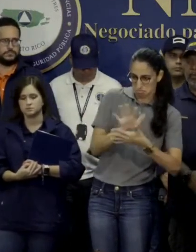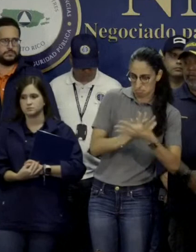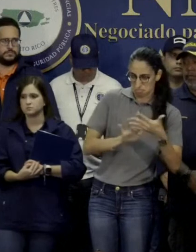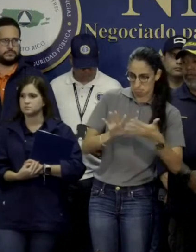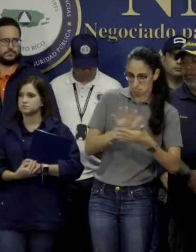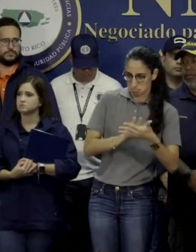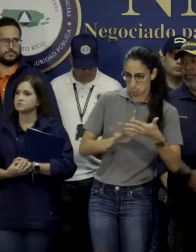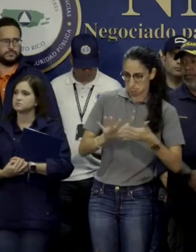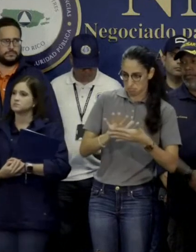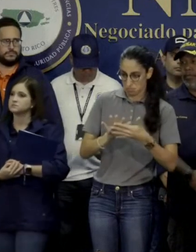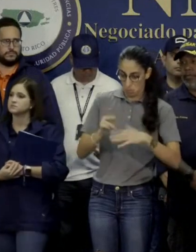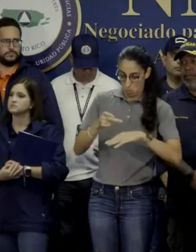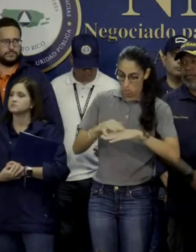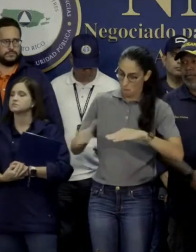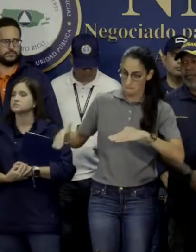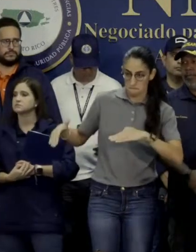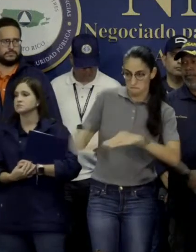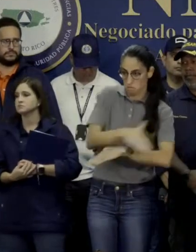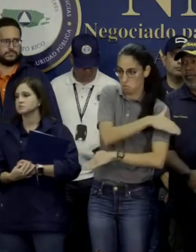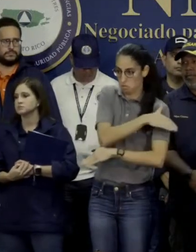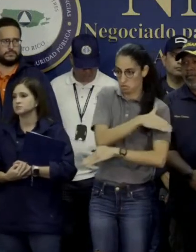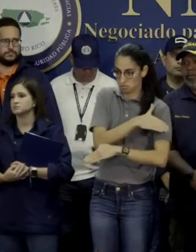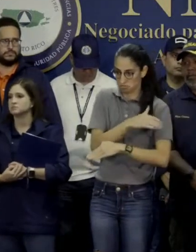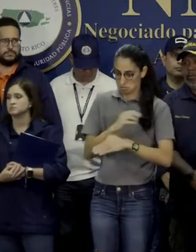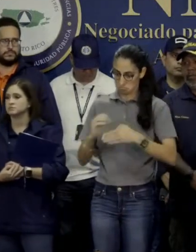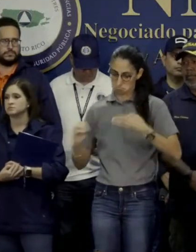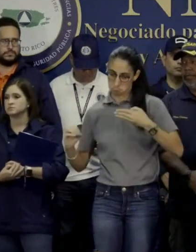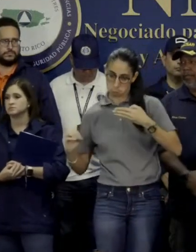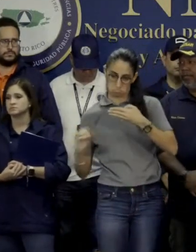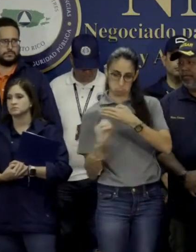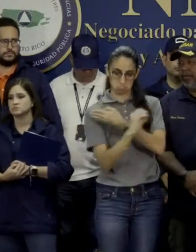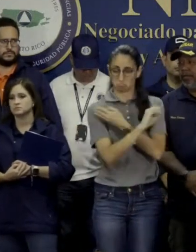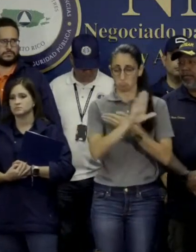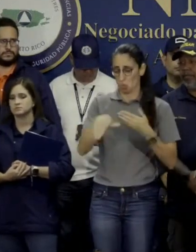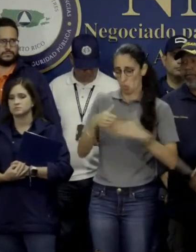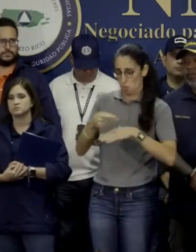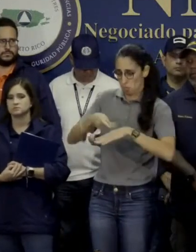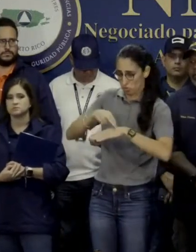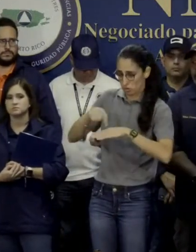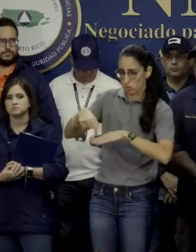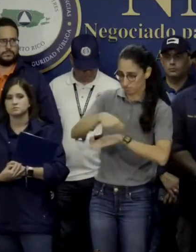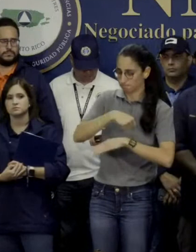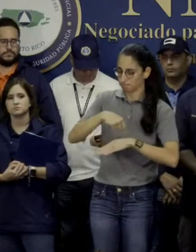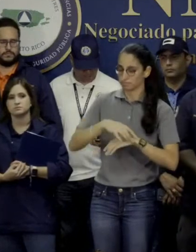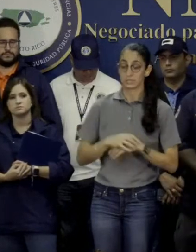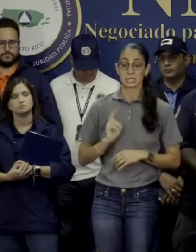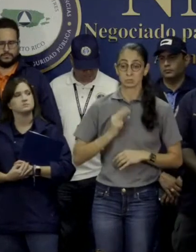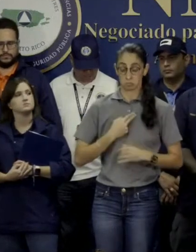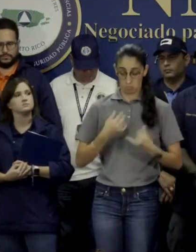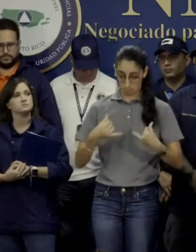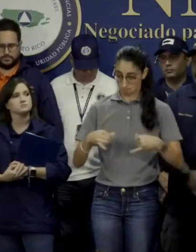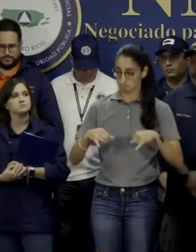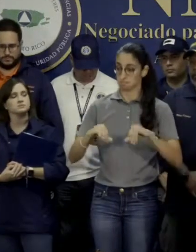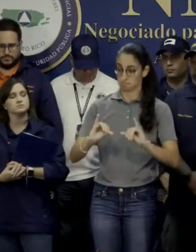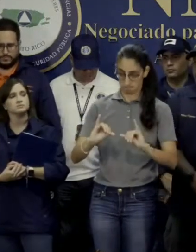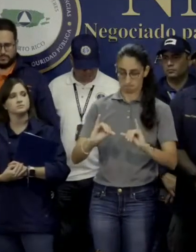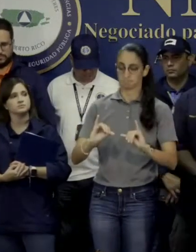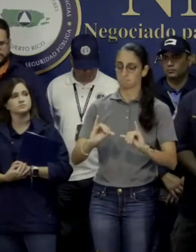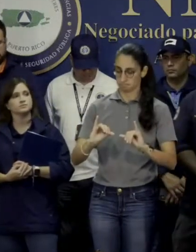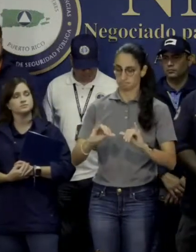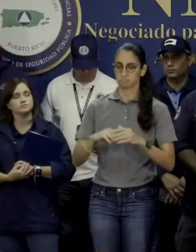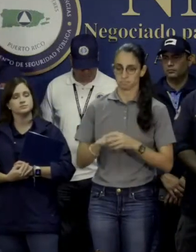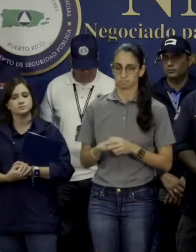whole island and has impacted the whole island. So we're still in the middle of this